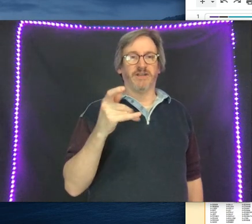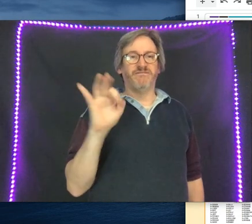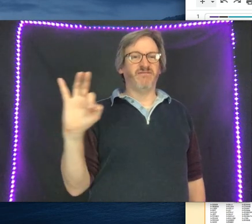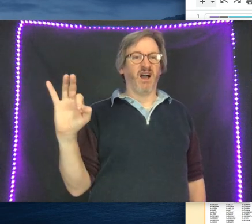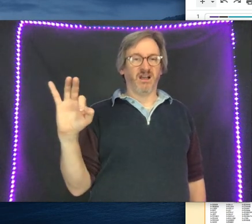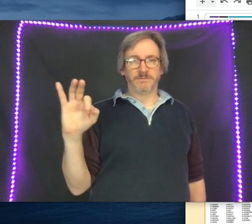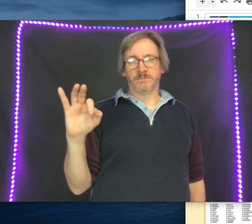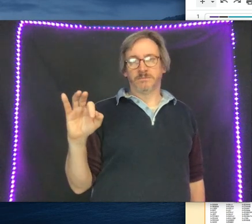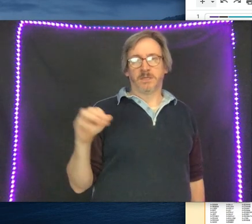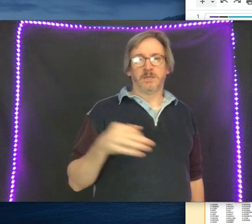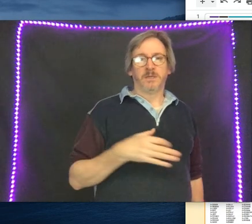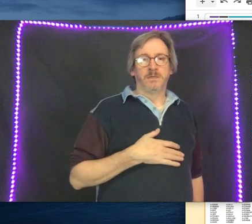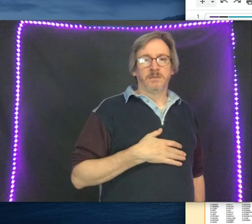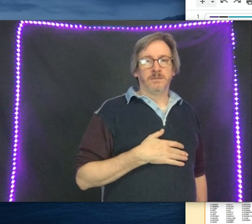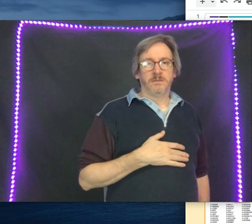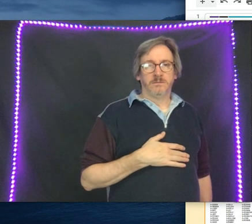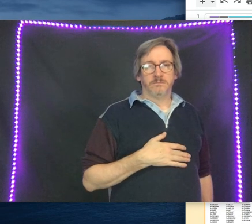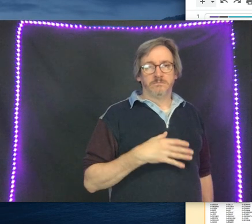Jeffafa.